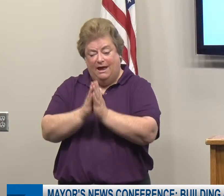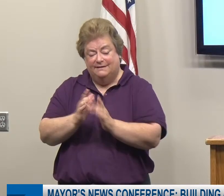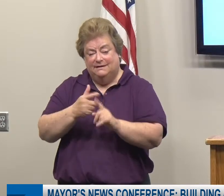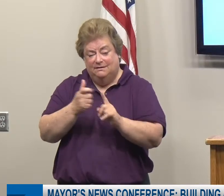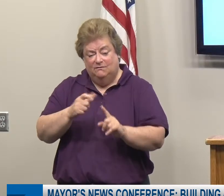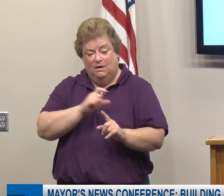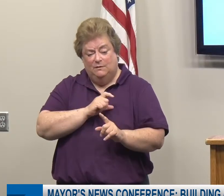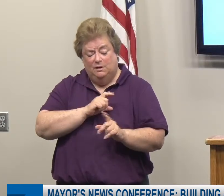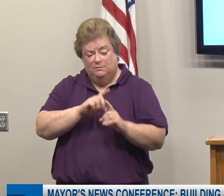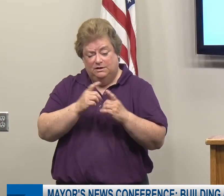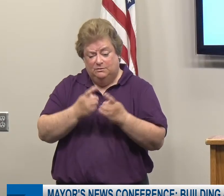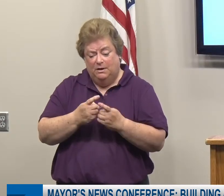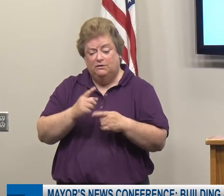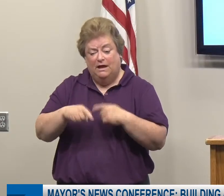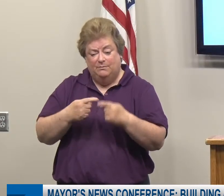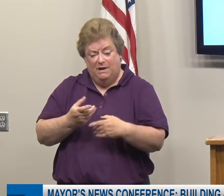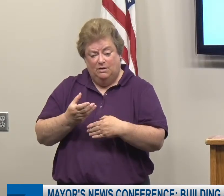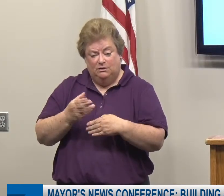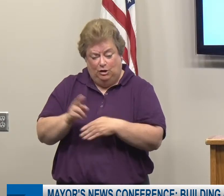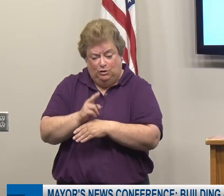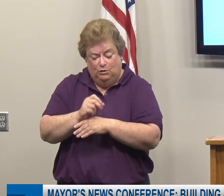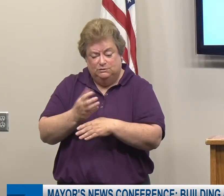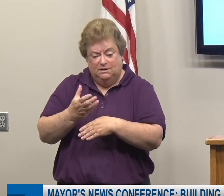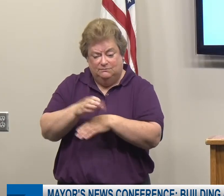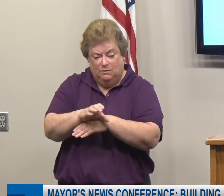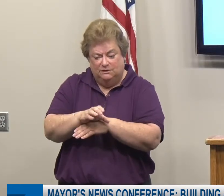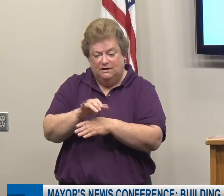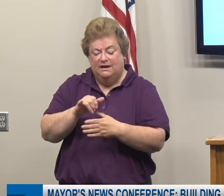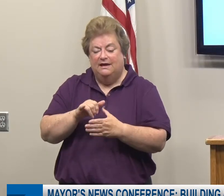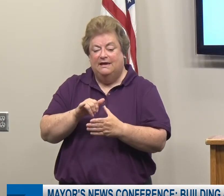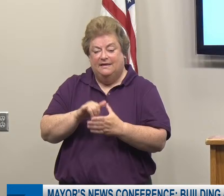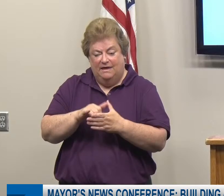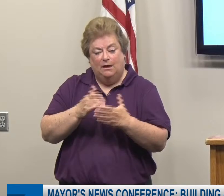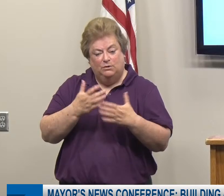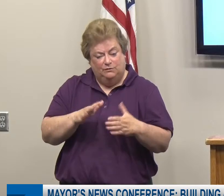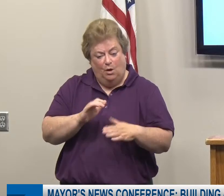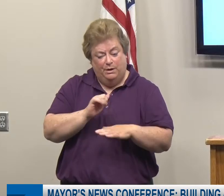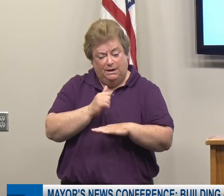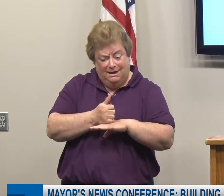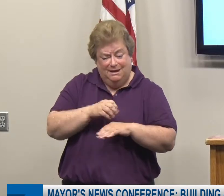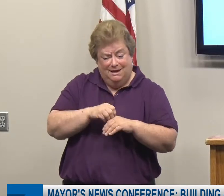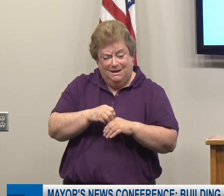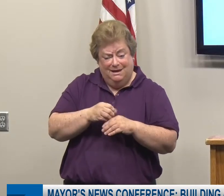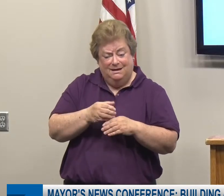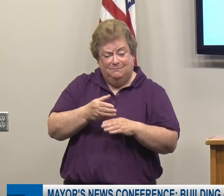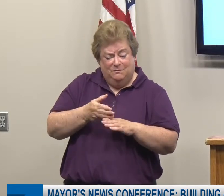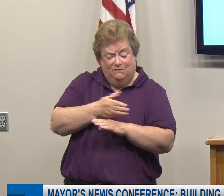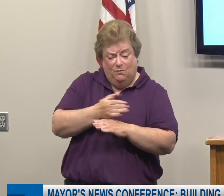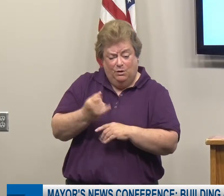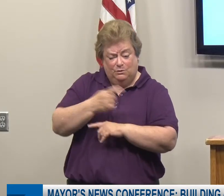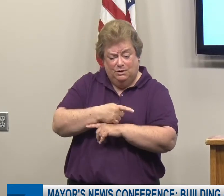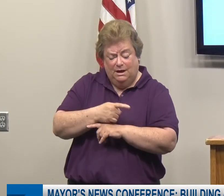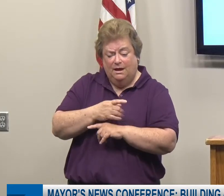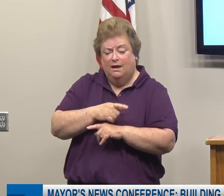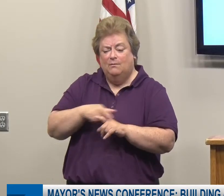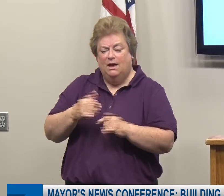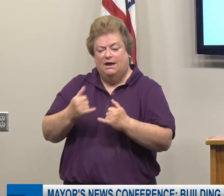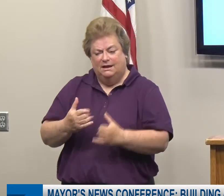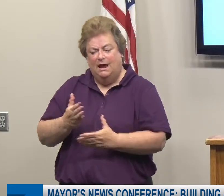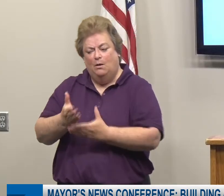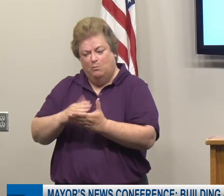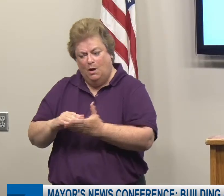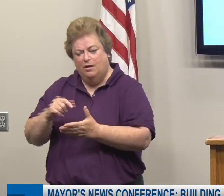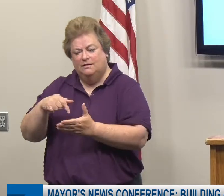LPD regarding use of force policies existed before today as either a part of this general order or